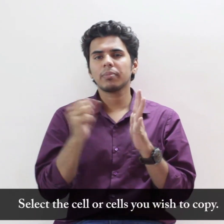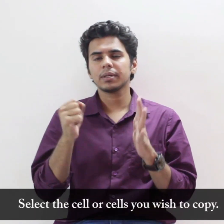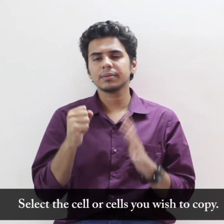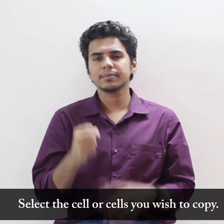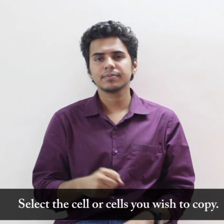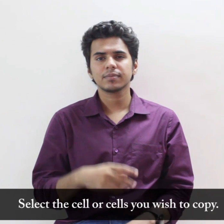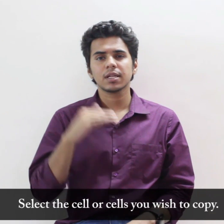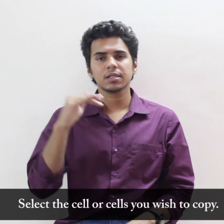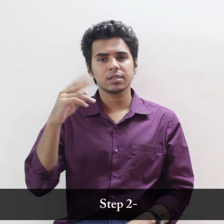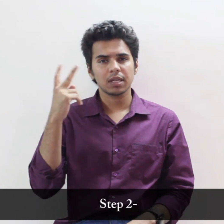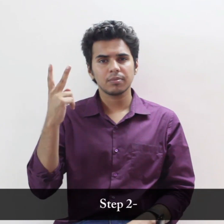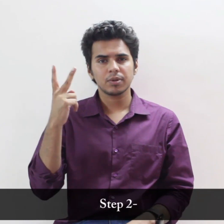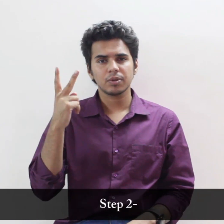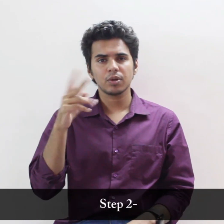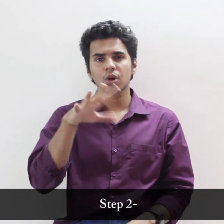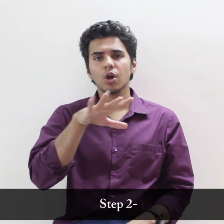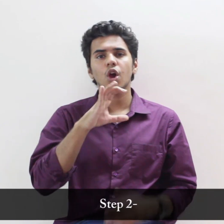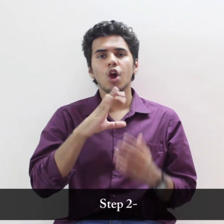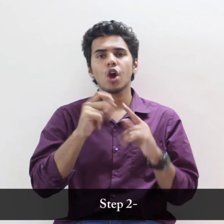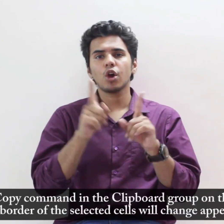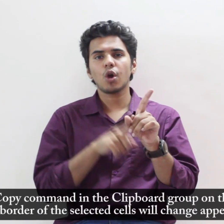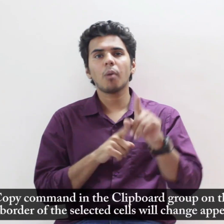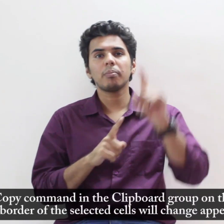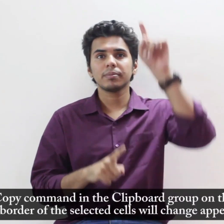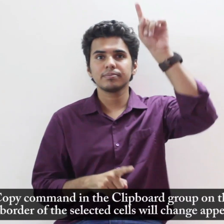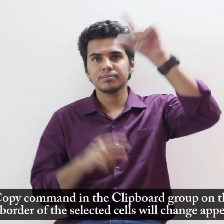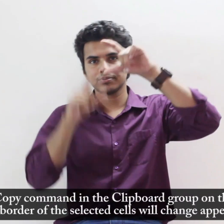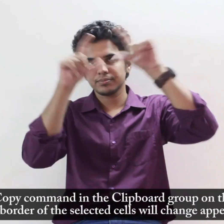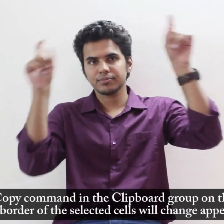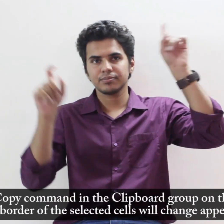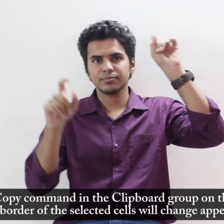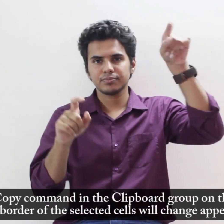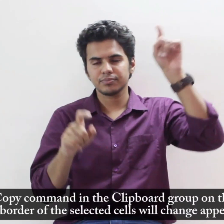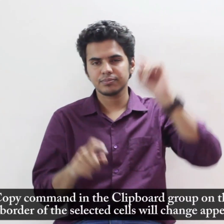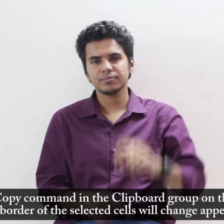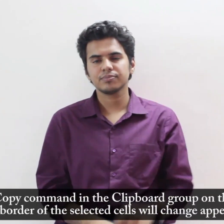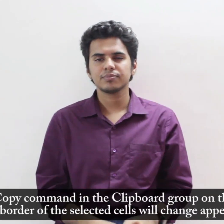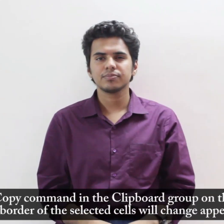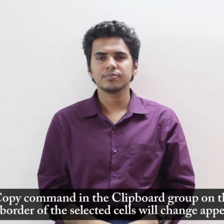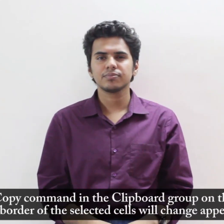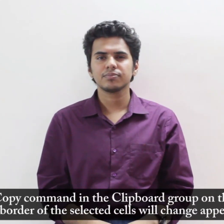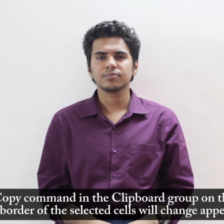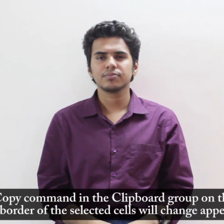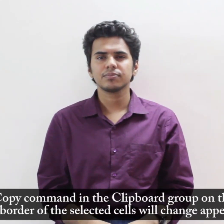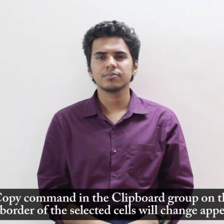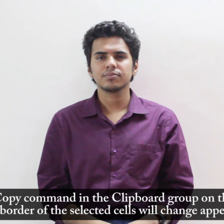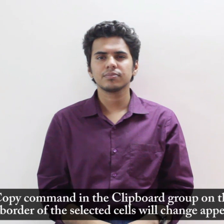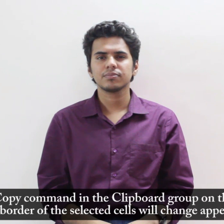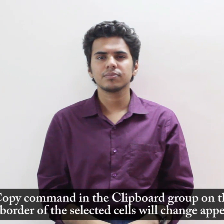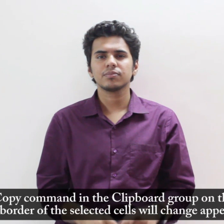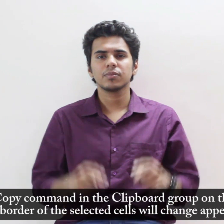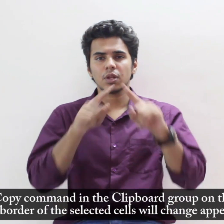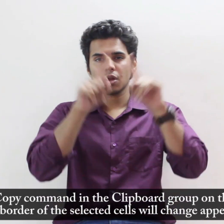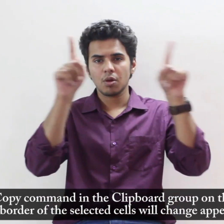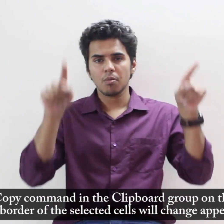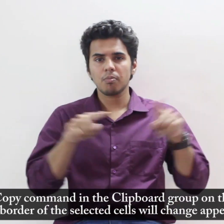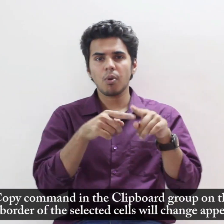copy. Step 2. Click the copy command in the clipboard group on the Home tab. The border of the